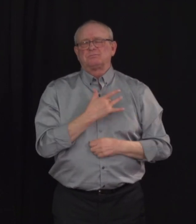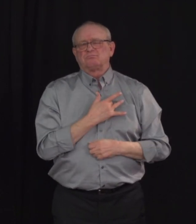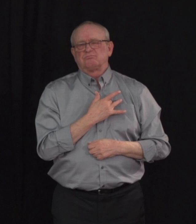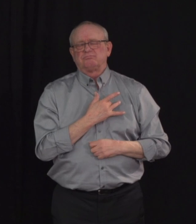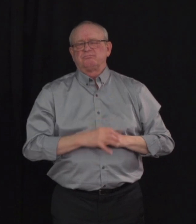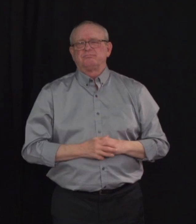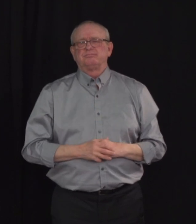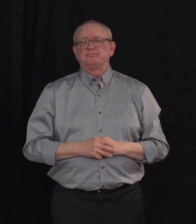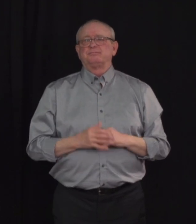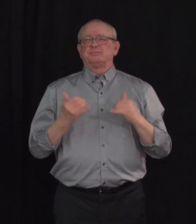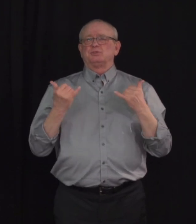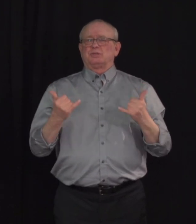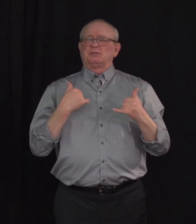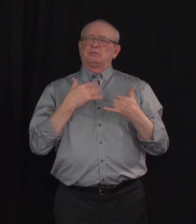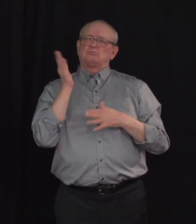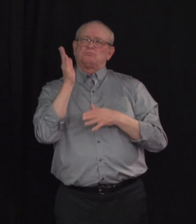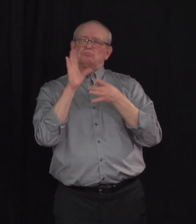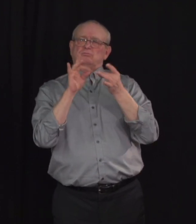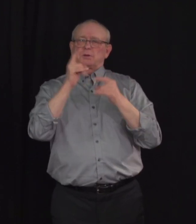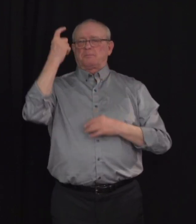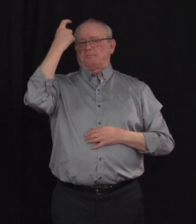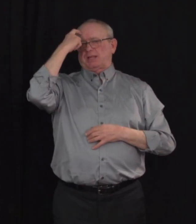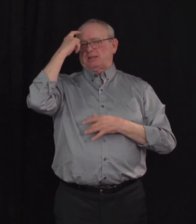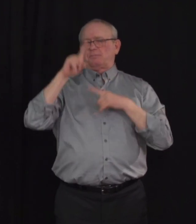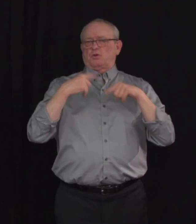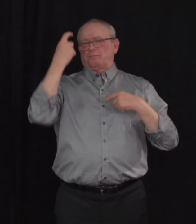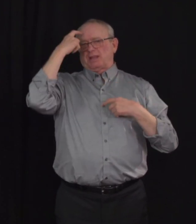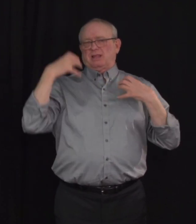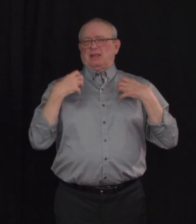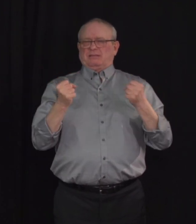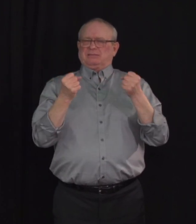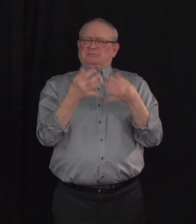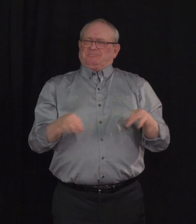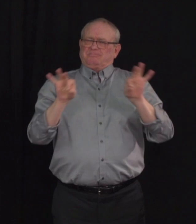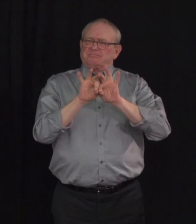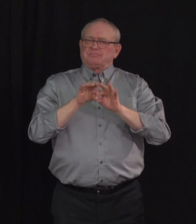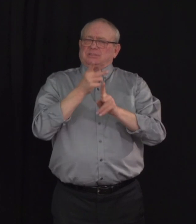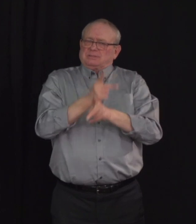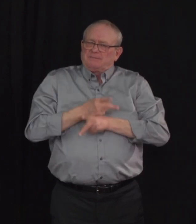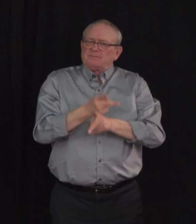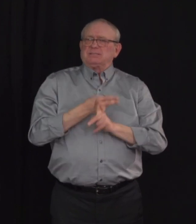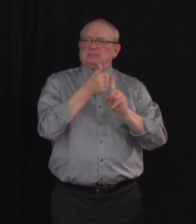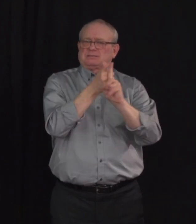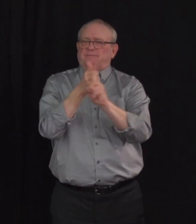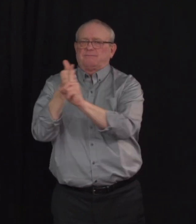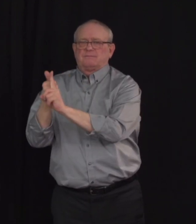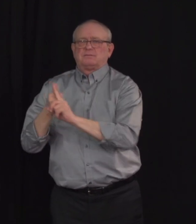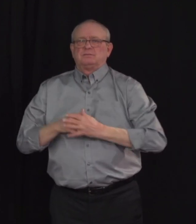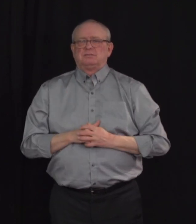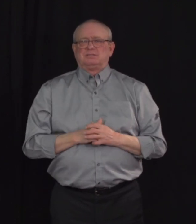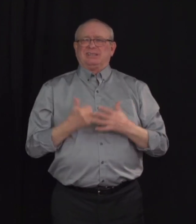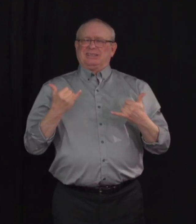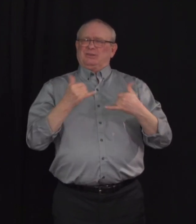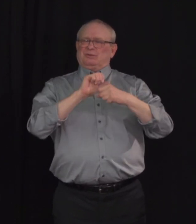and self-care. The pandemic has made countless aspects of our lives more difficult than before. Every